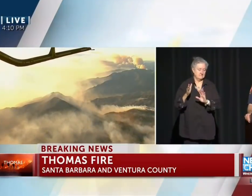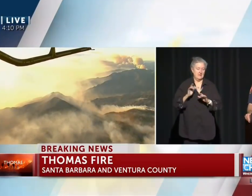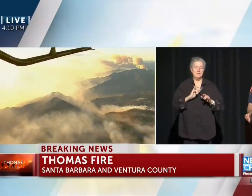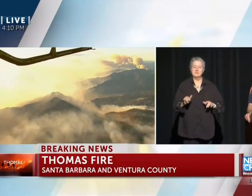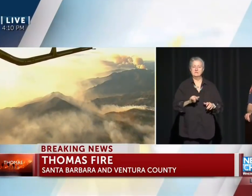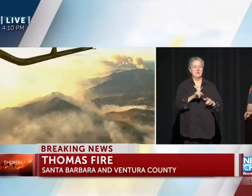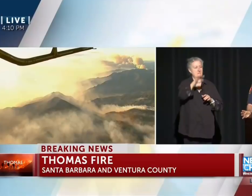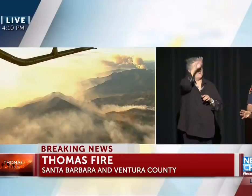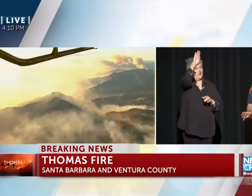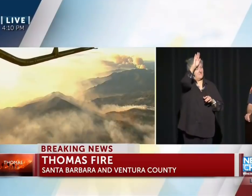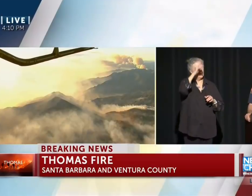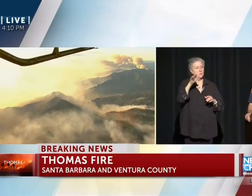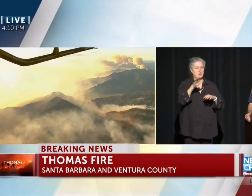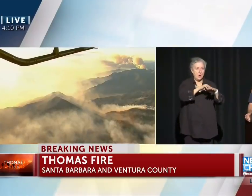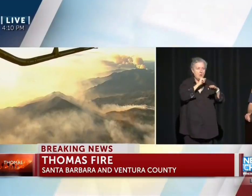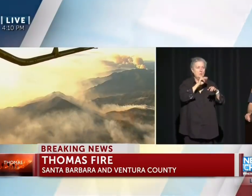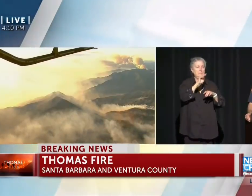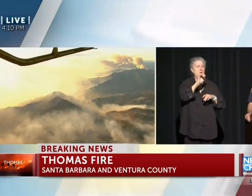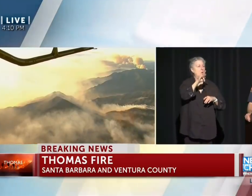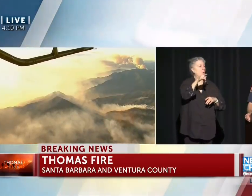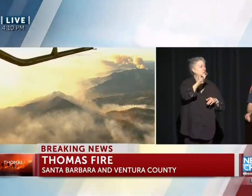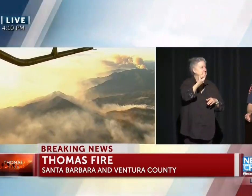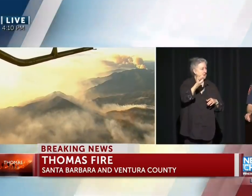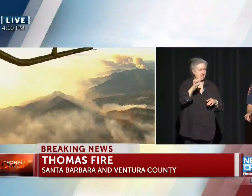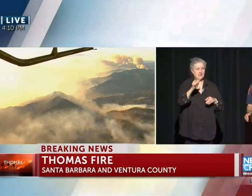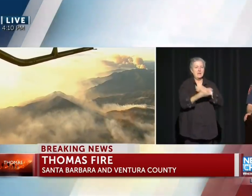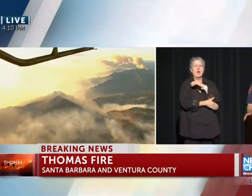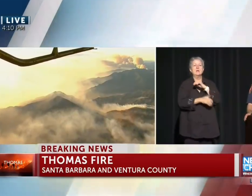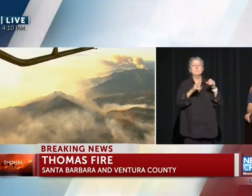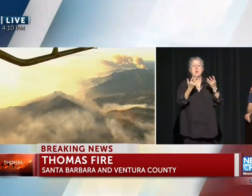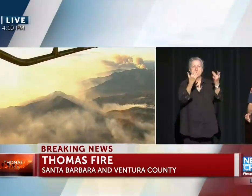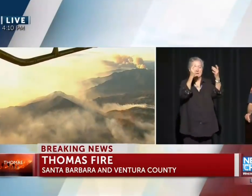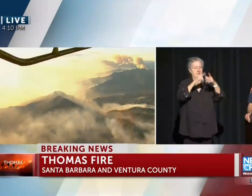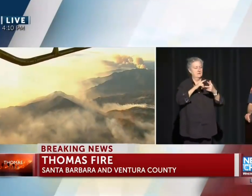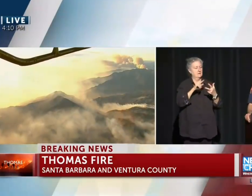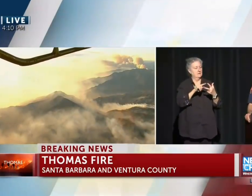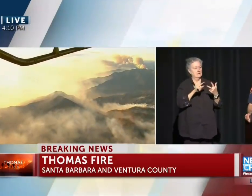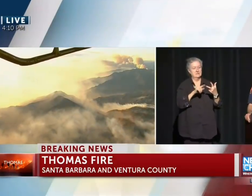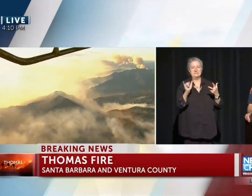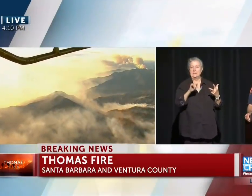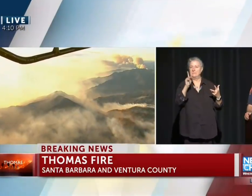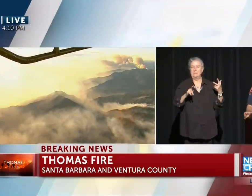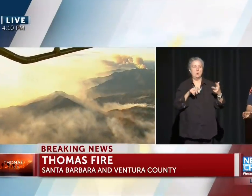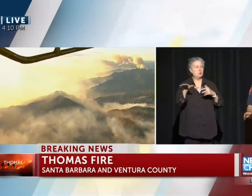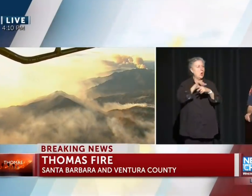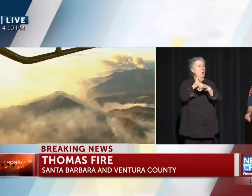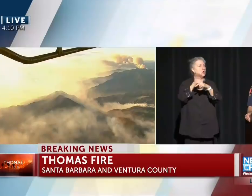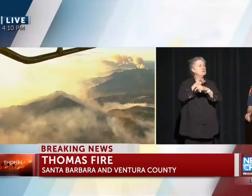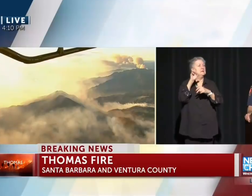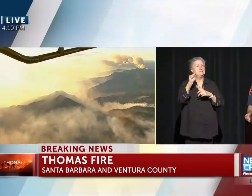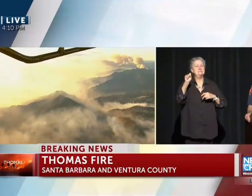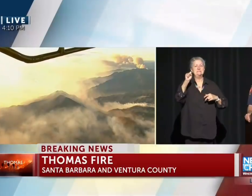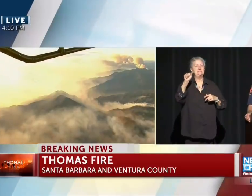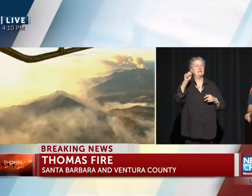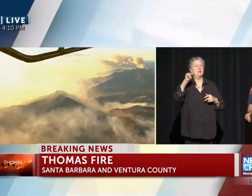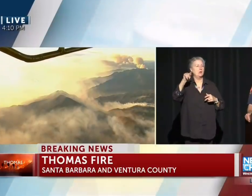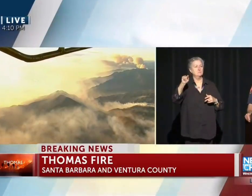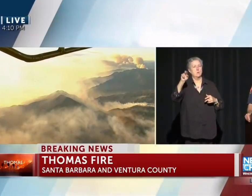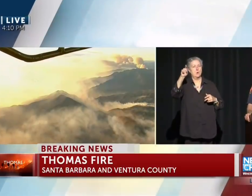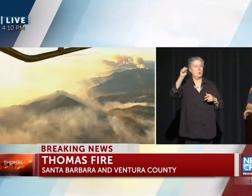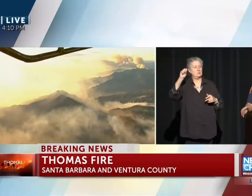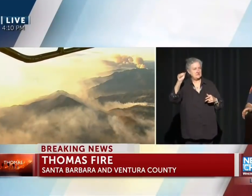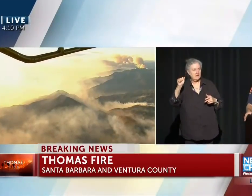were called when Mariposa County was burning. These are the same firefighters that were called when Santa Rosa was under the